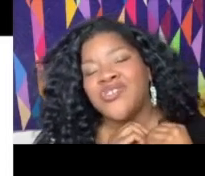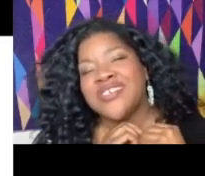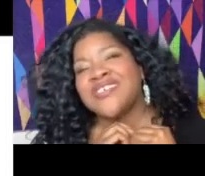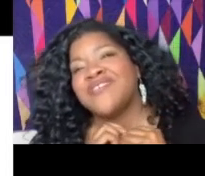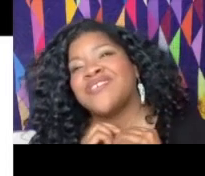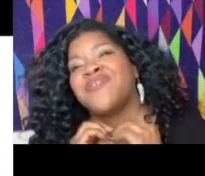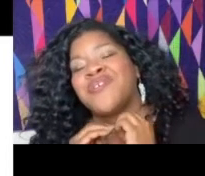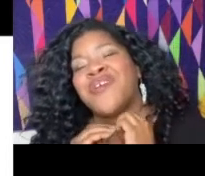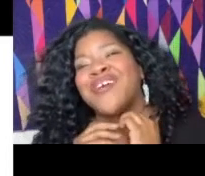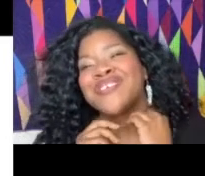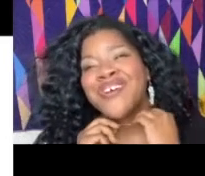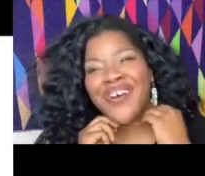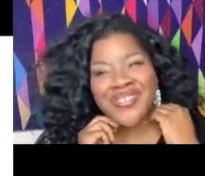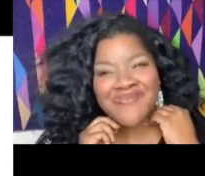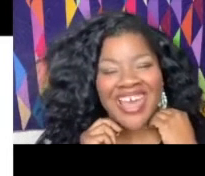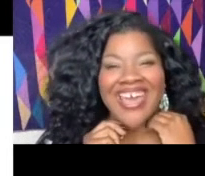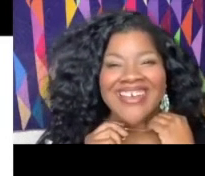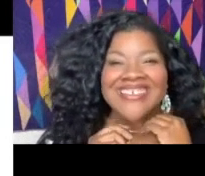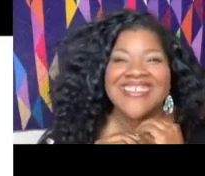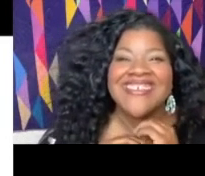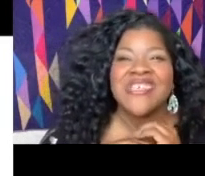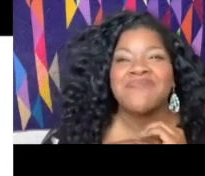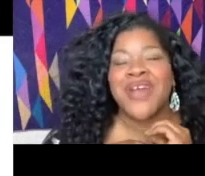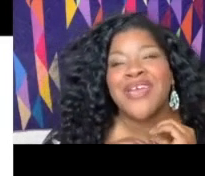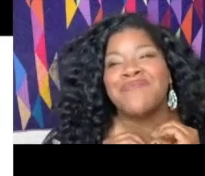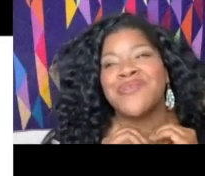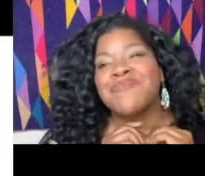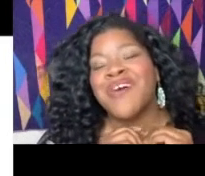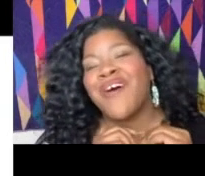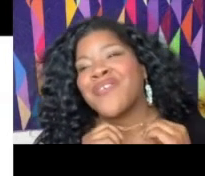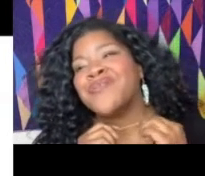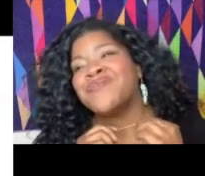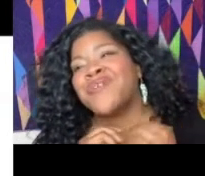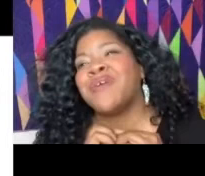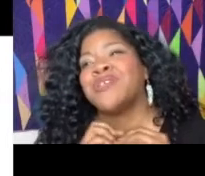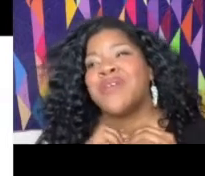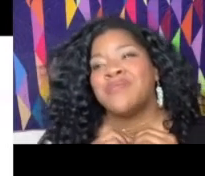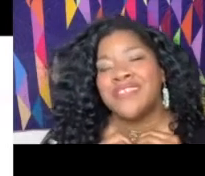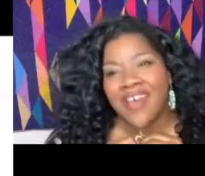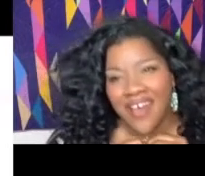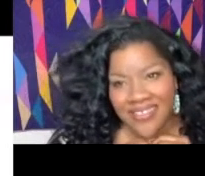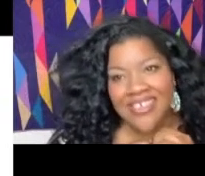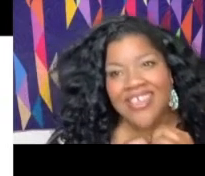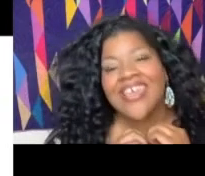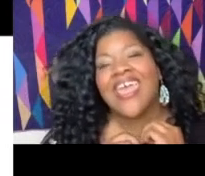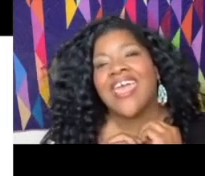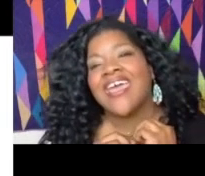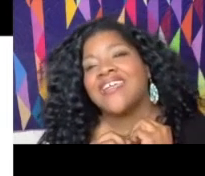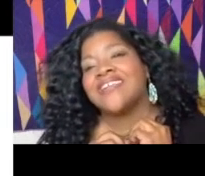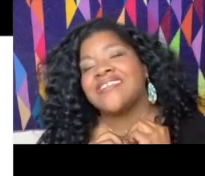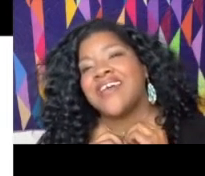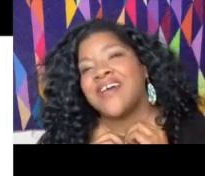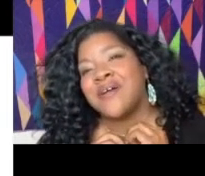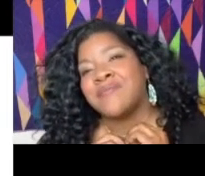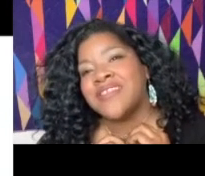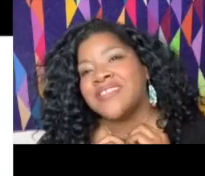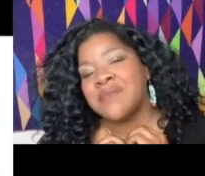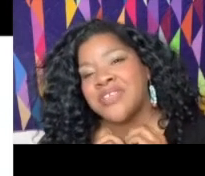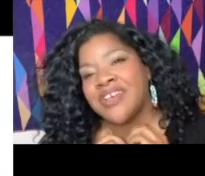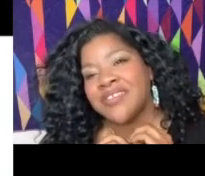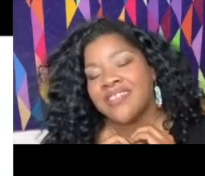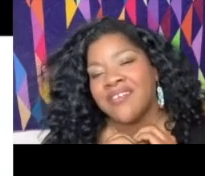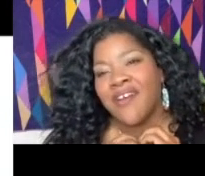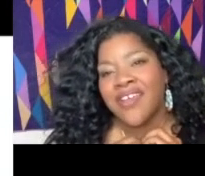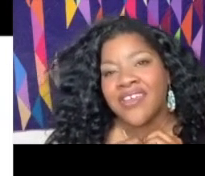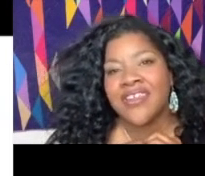I shoot a series of photographs called The Blacks, and this is Brian Broom, the author who wrote Punch Me Up to the Gods. And it's an